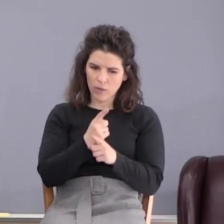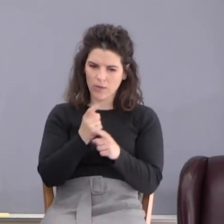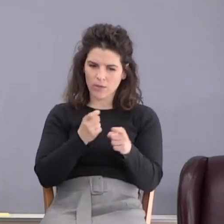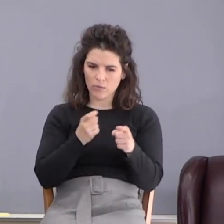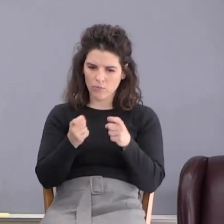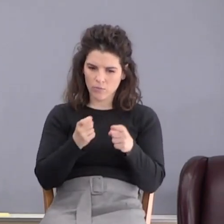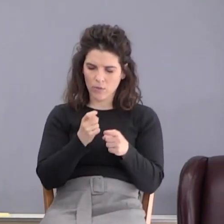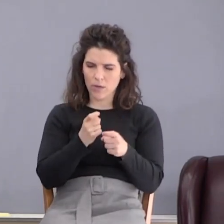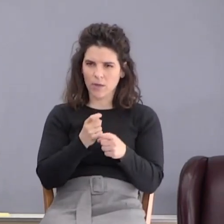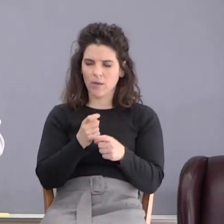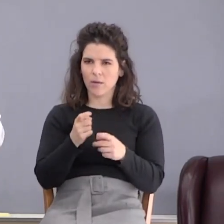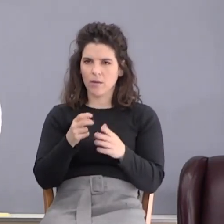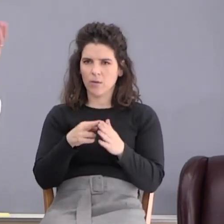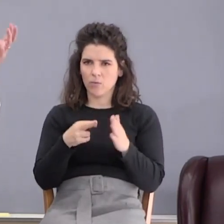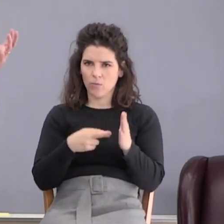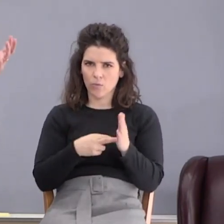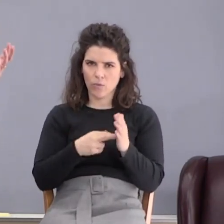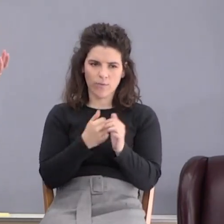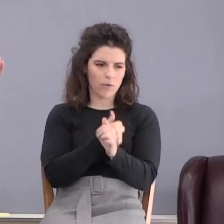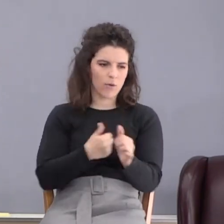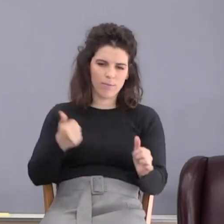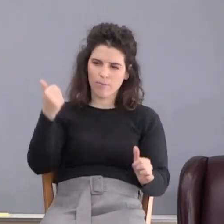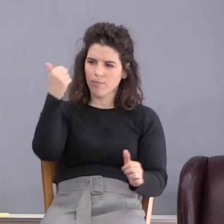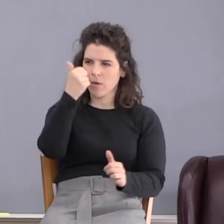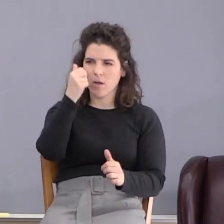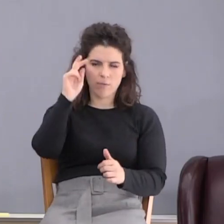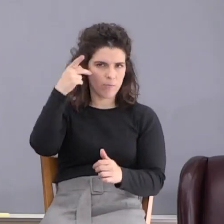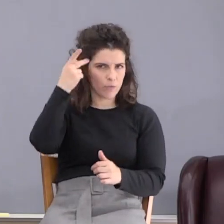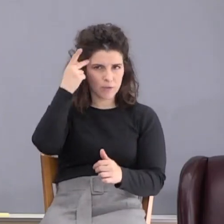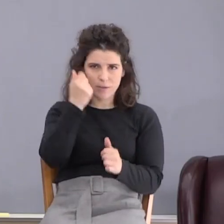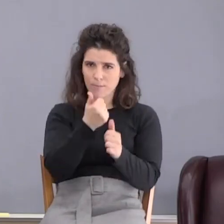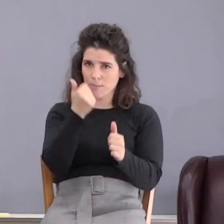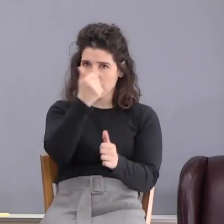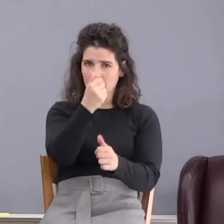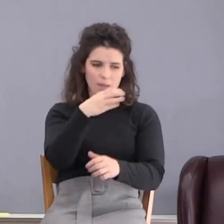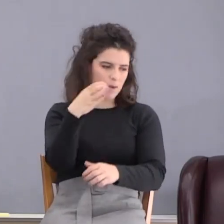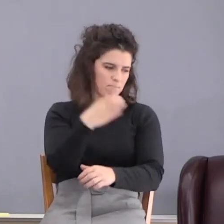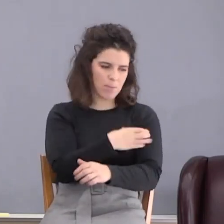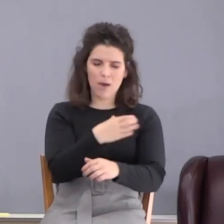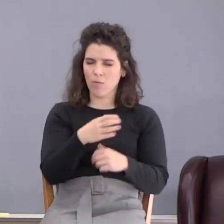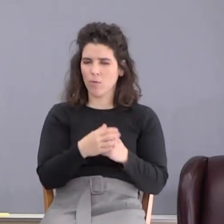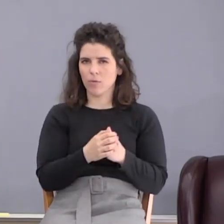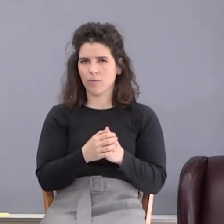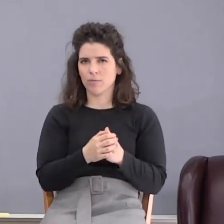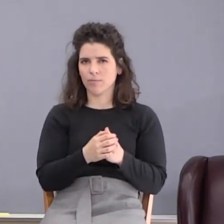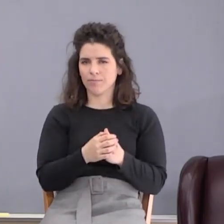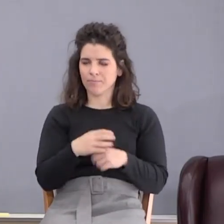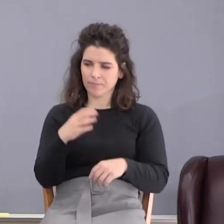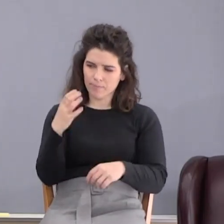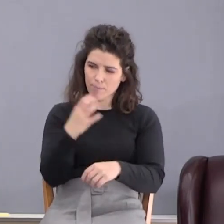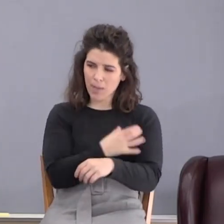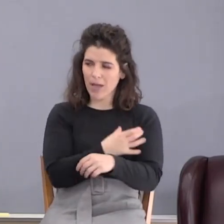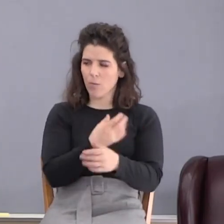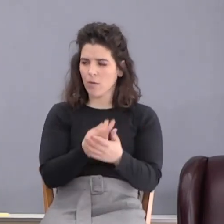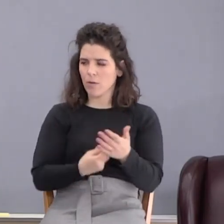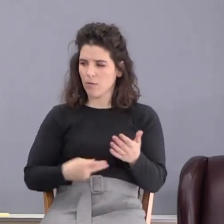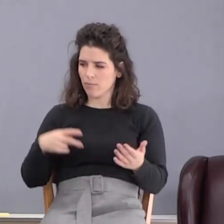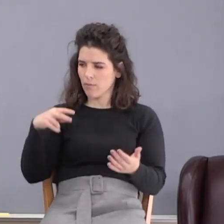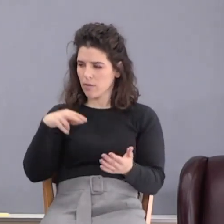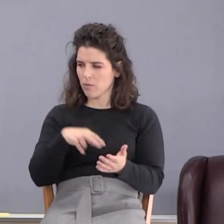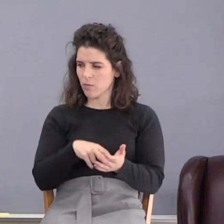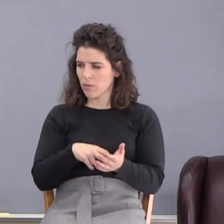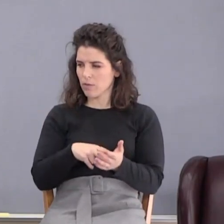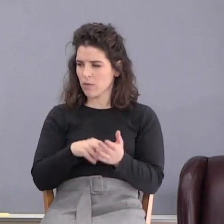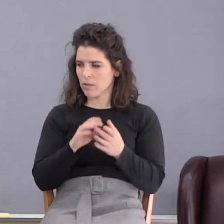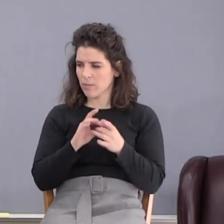and rule, verse 21, far above all principality and power. So this power of resurrection